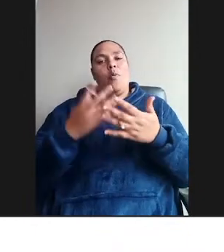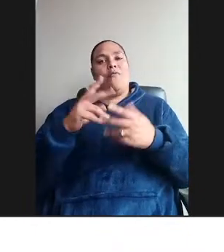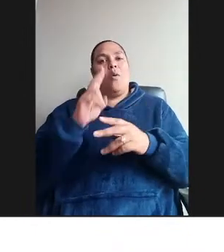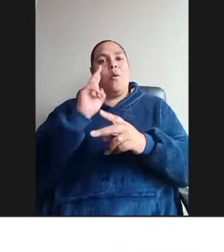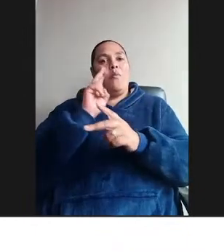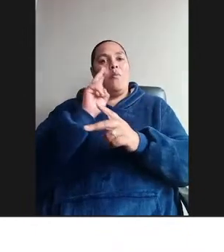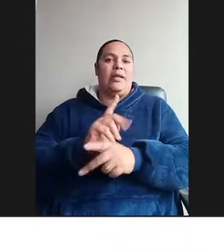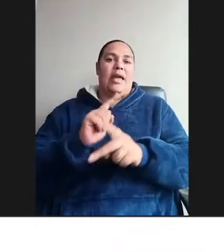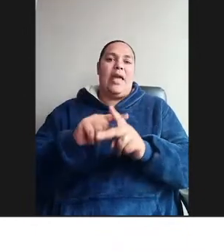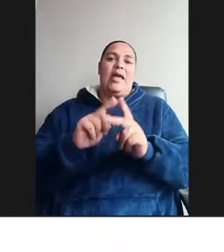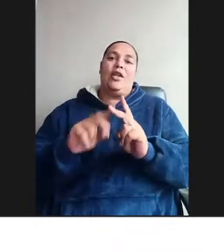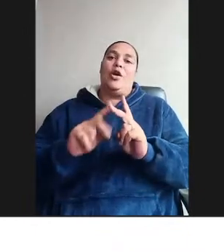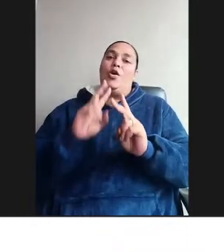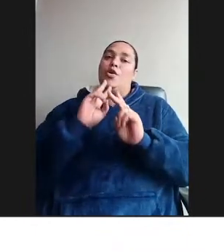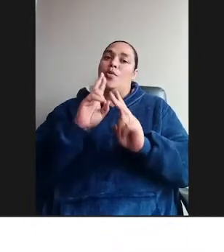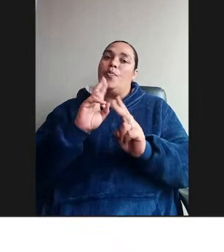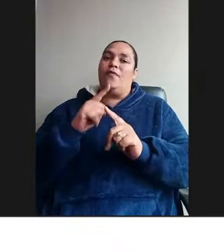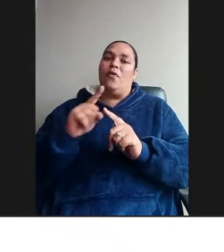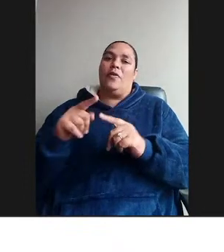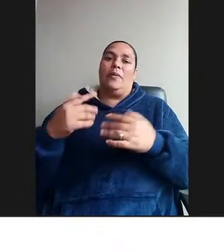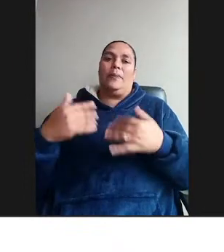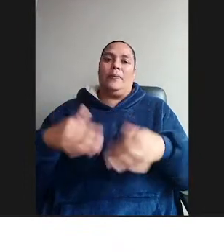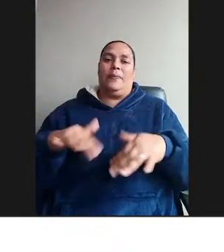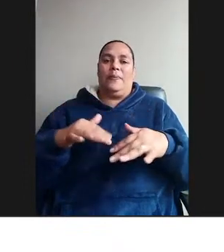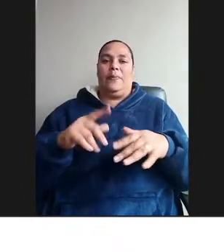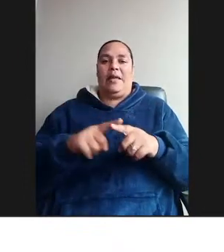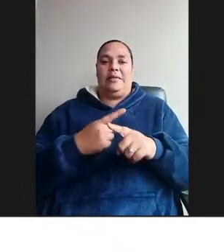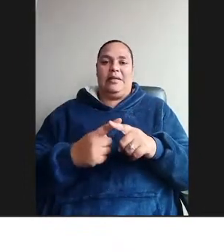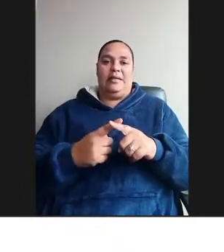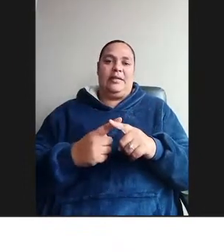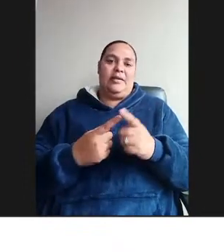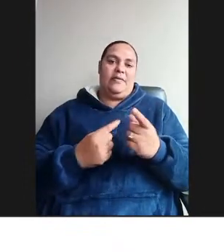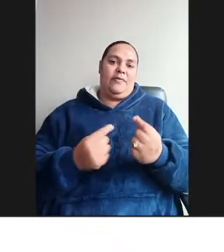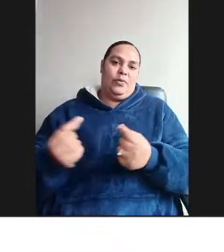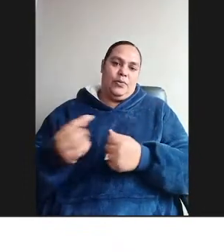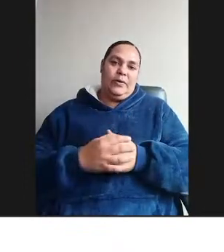these executive undertakings.